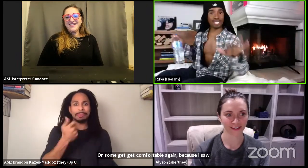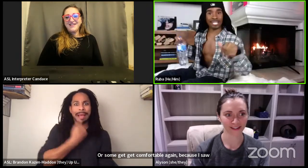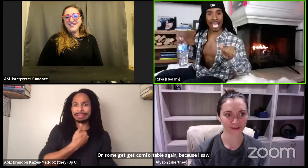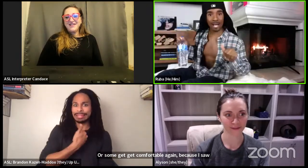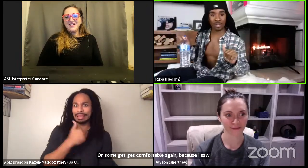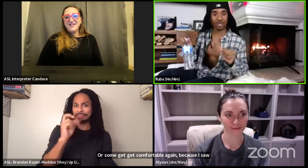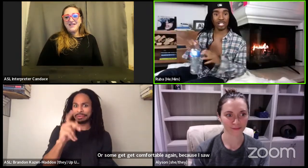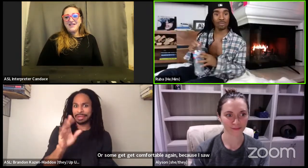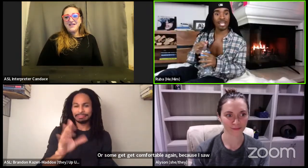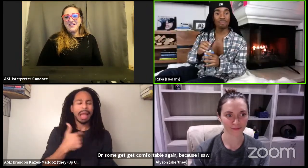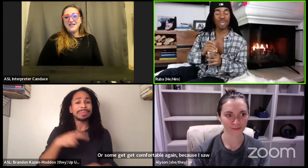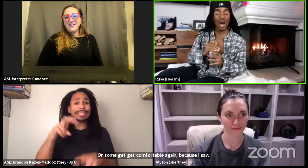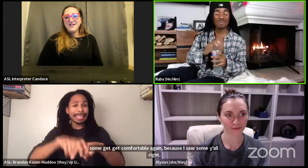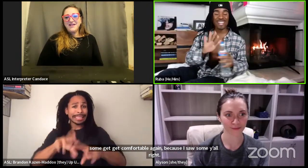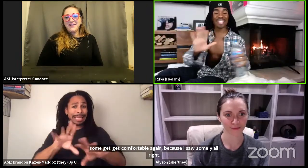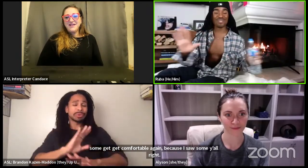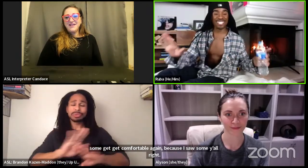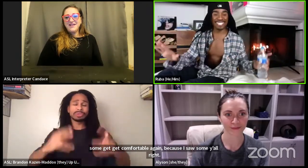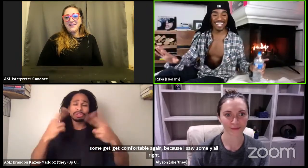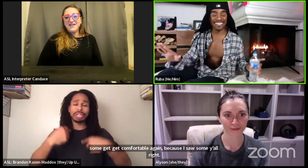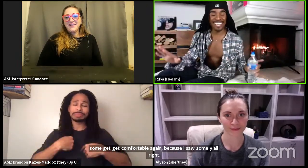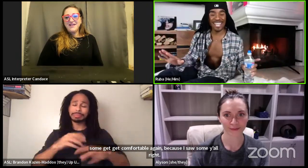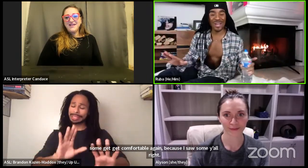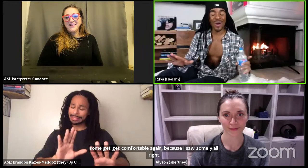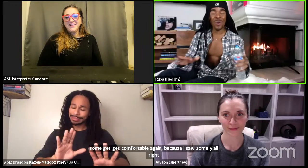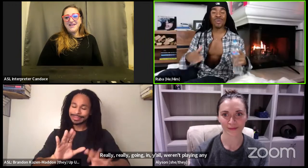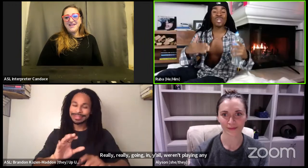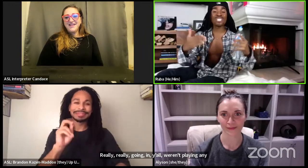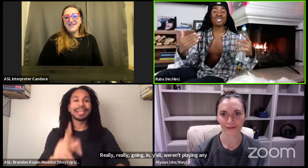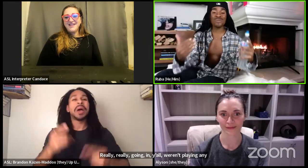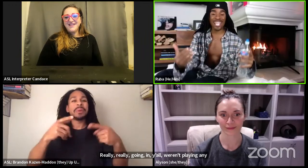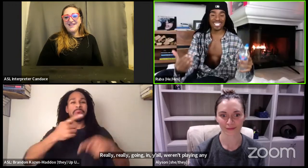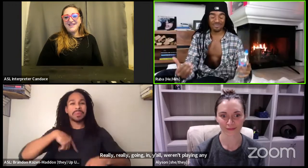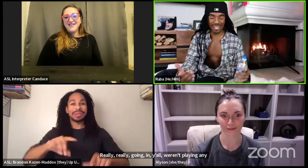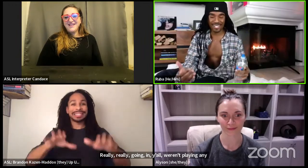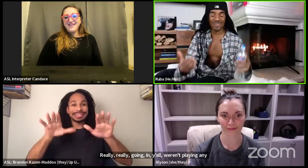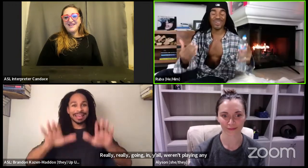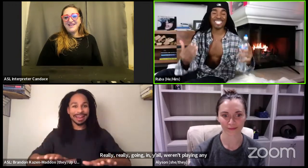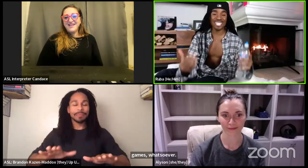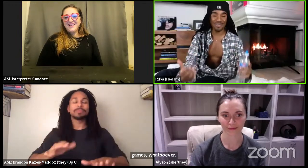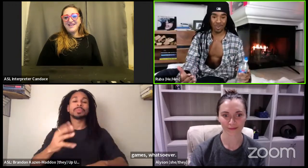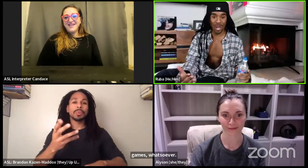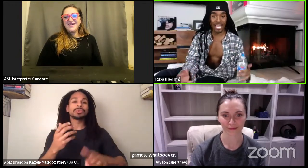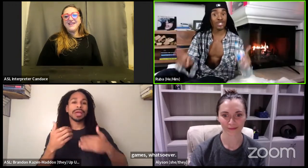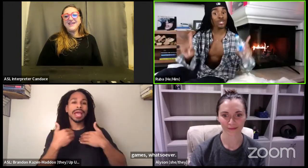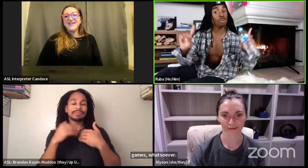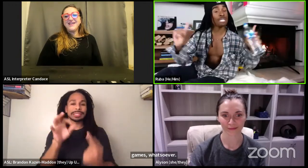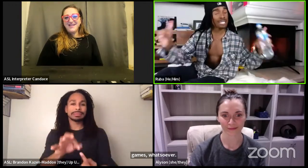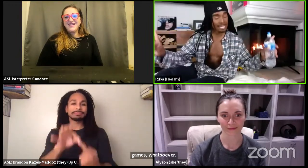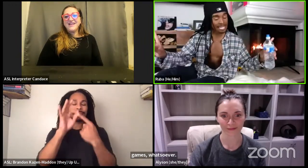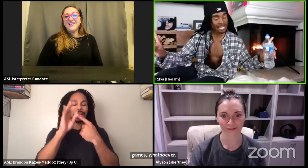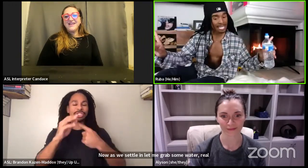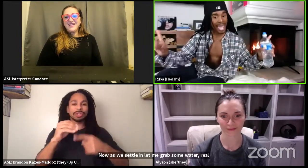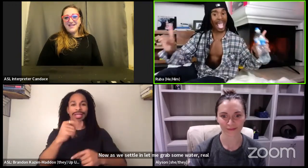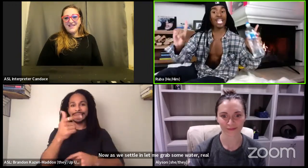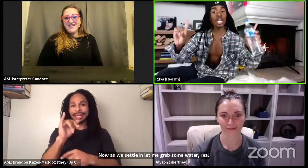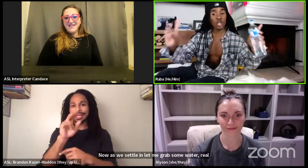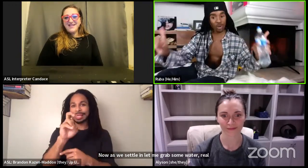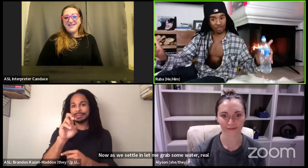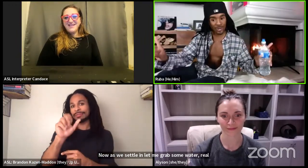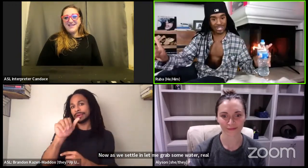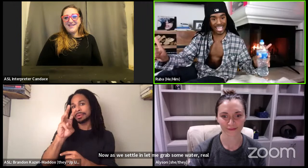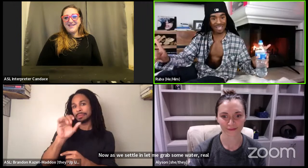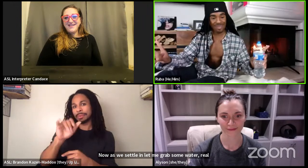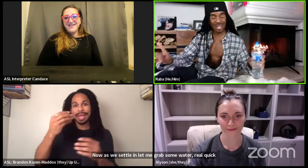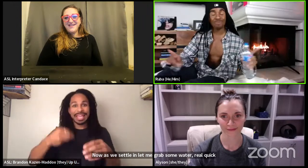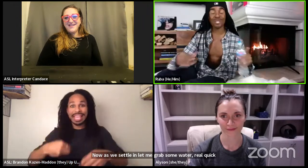Even though I was sitting down, don't judge me. But as we settle in, we wanna do a special giveaway. So listen and